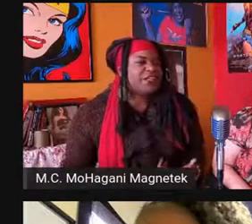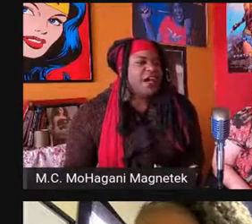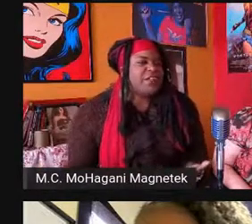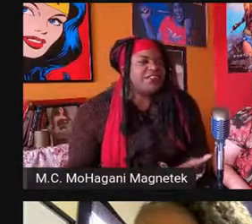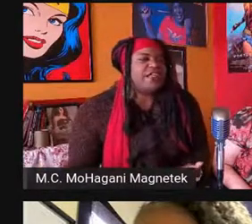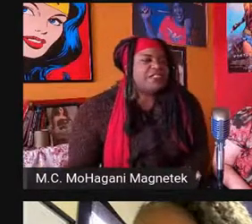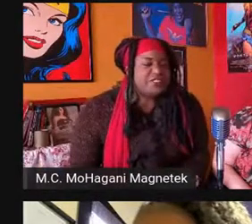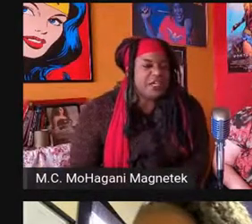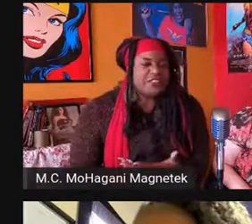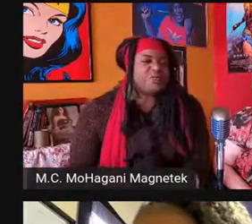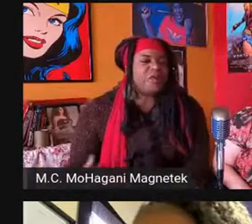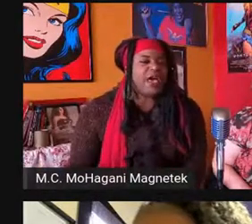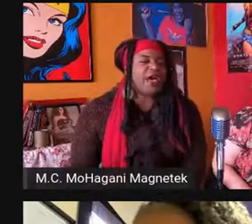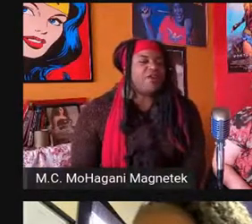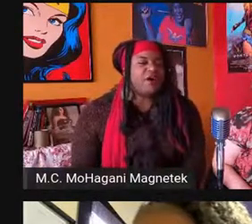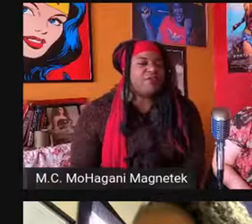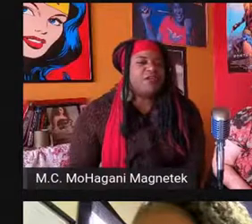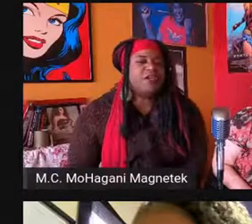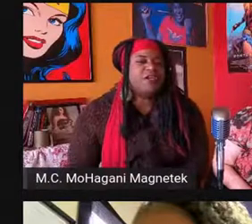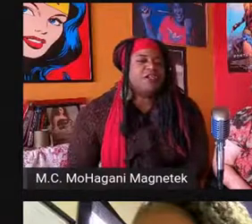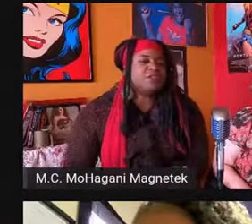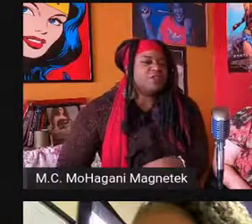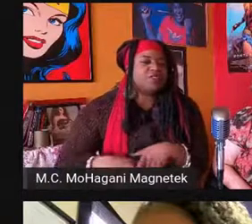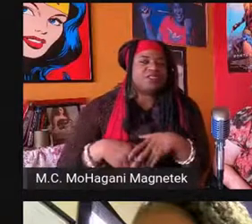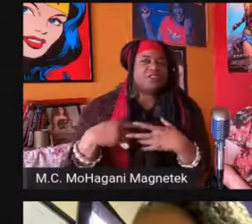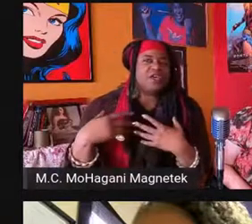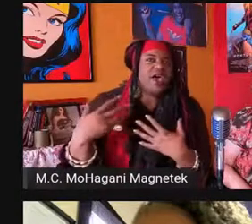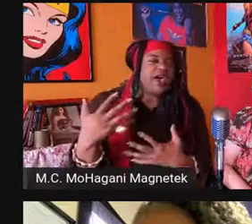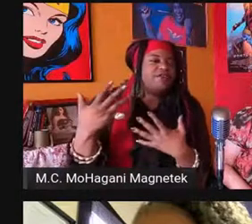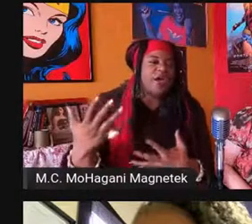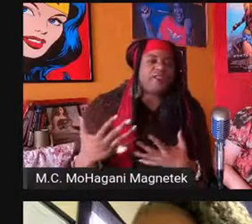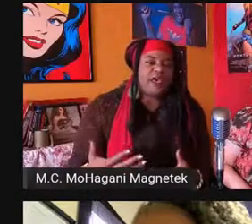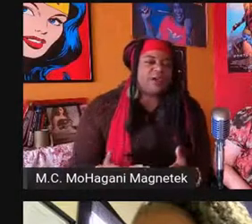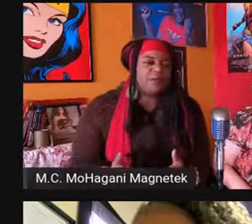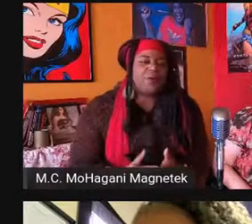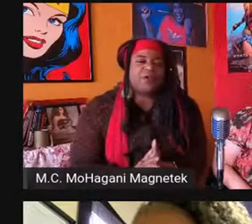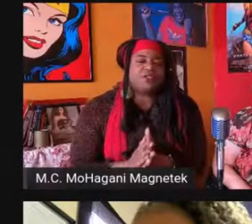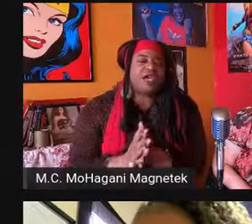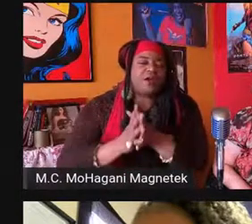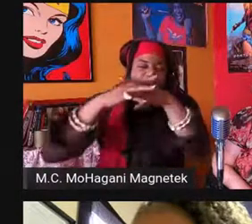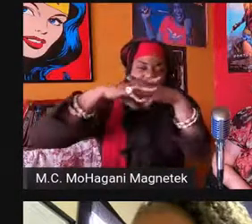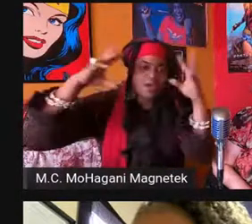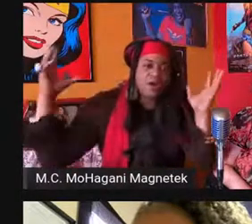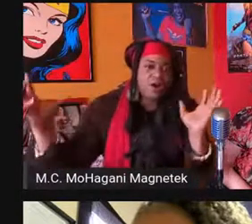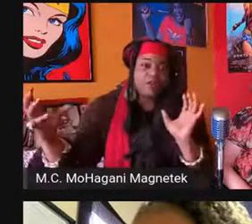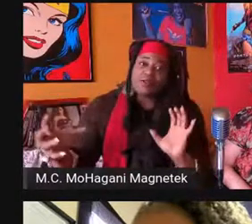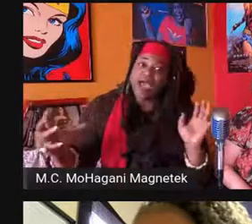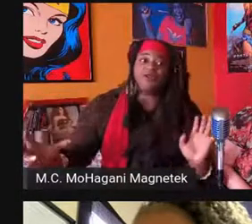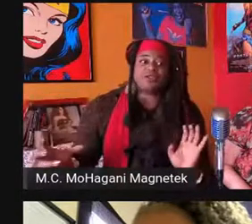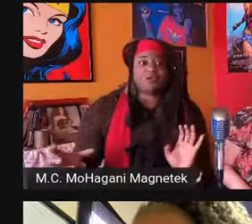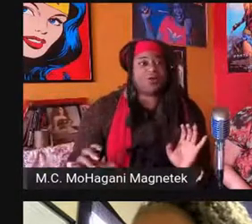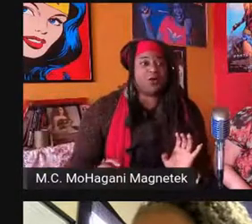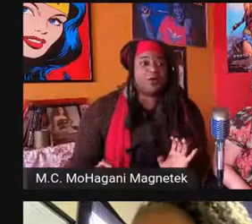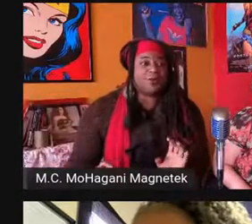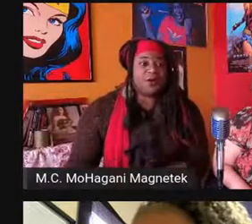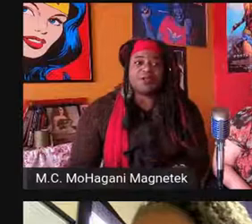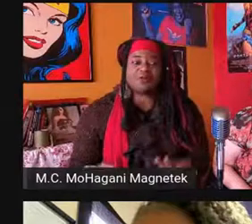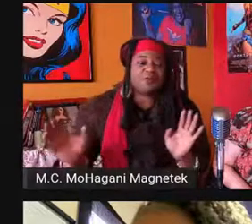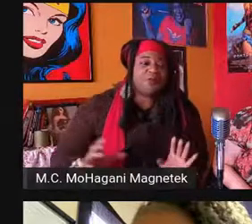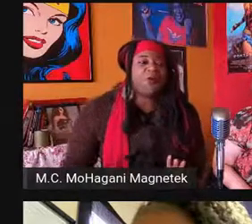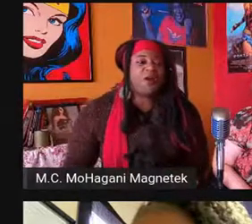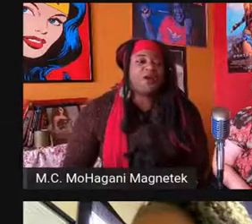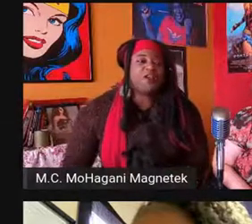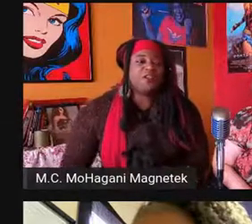Because I just had the text as one half of it. So to have that component there was like, oh, now it's a choreopoem.